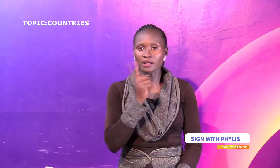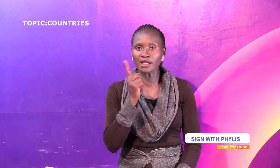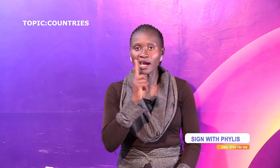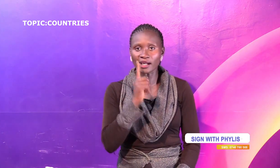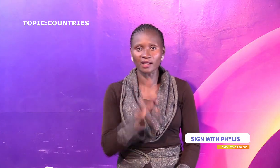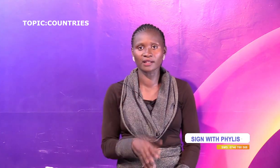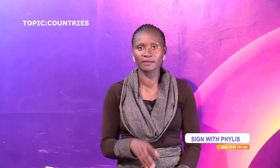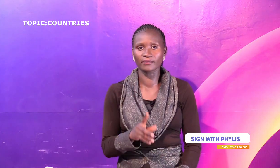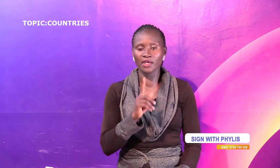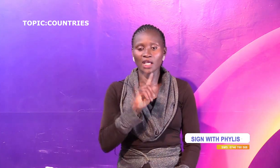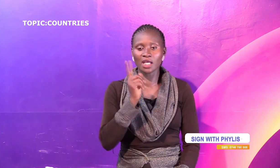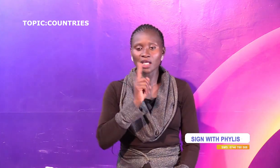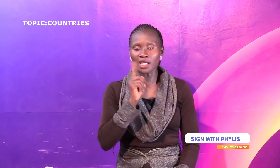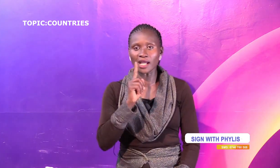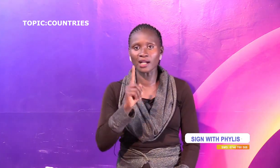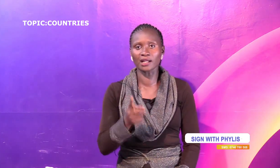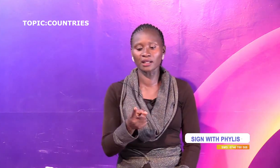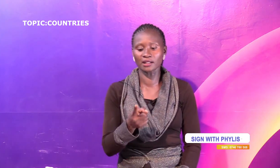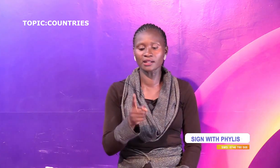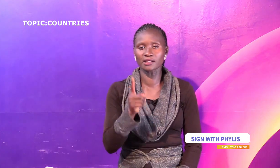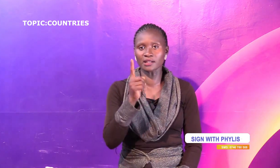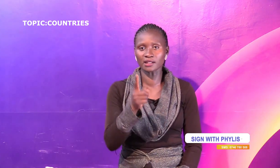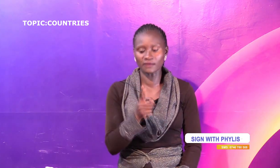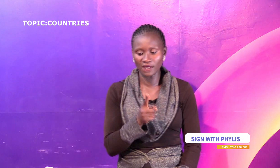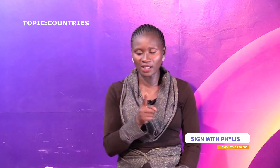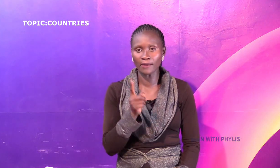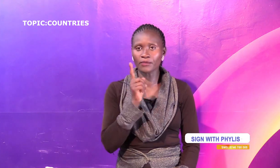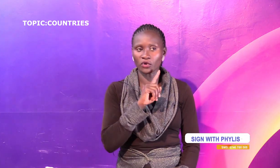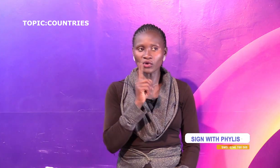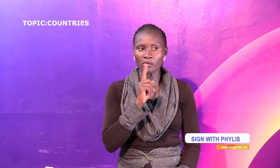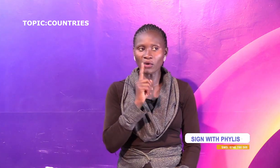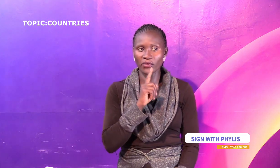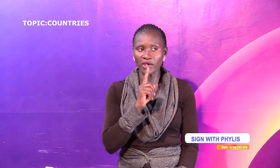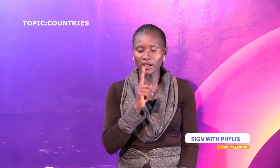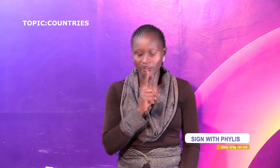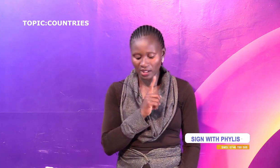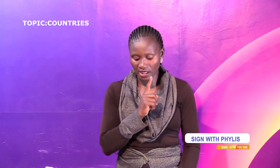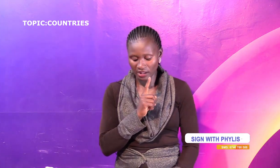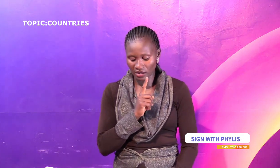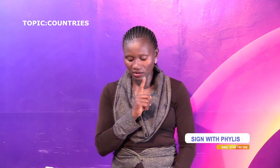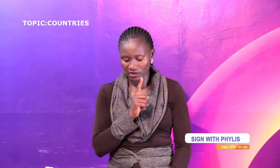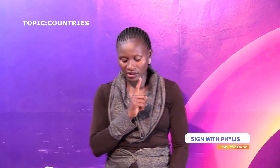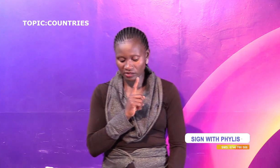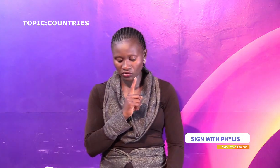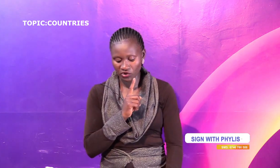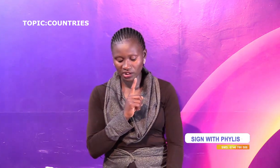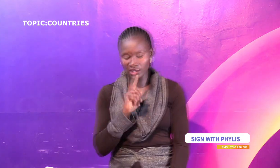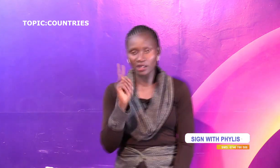Iraq, Iraq. This index finger on your mouth here, and then you just push it like